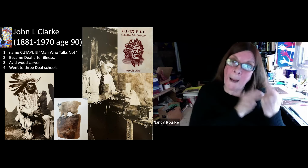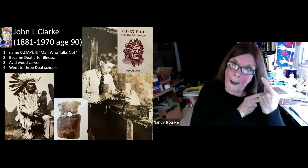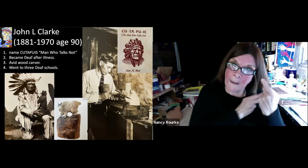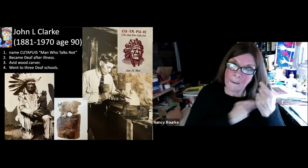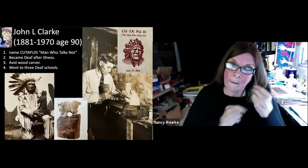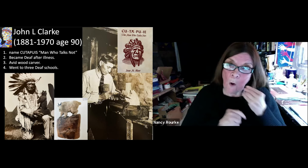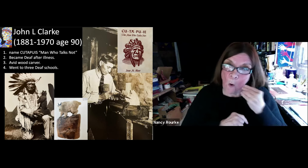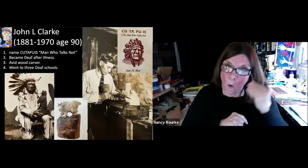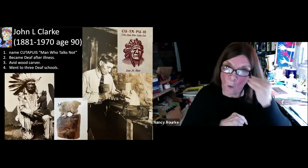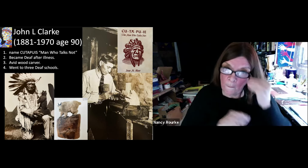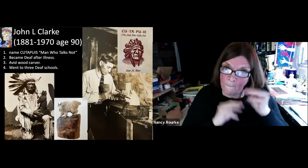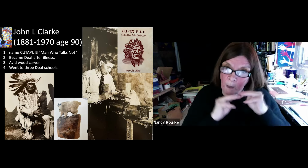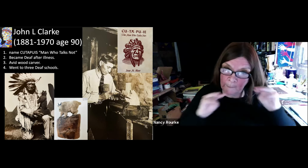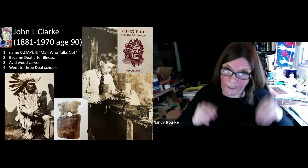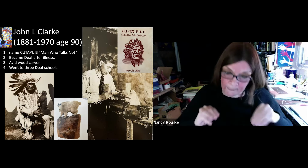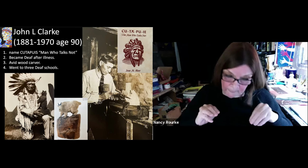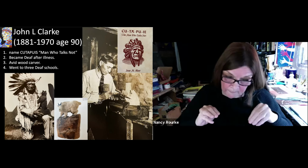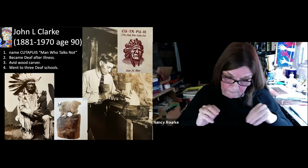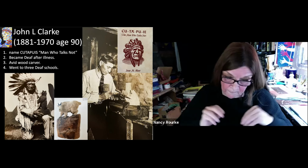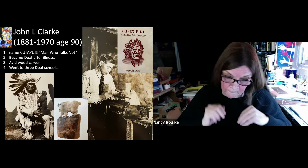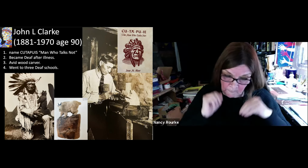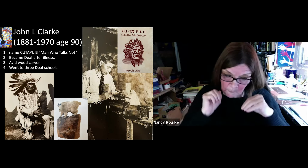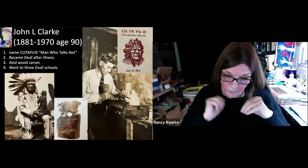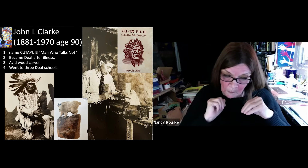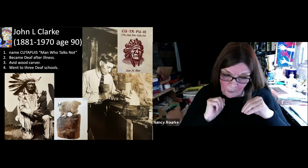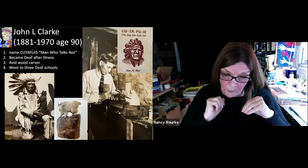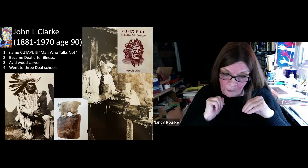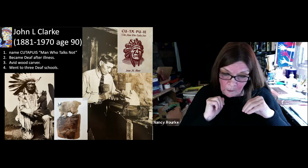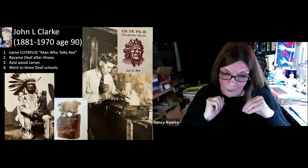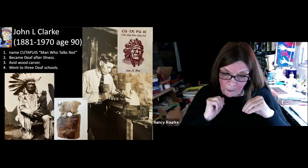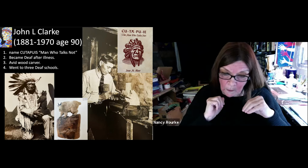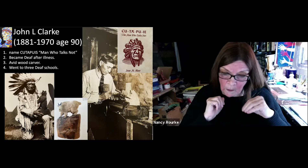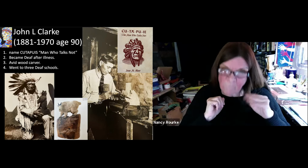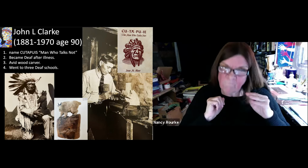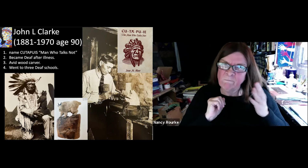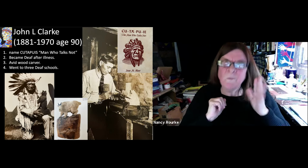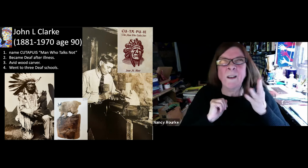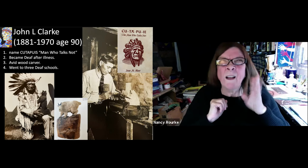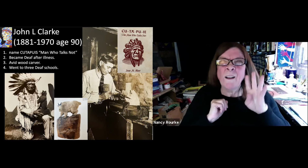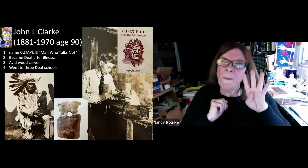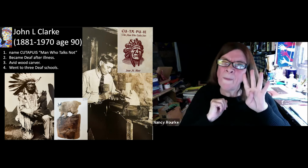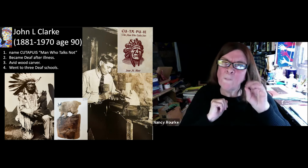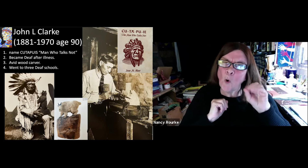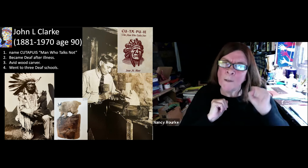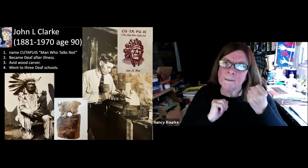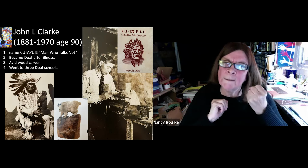When that was done. John. returned. To Montana. His home site.